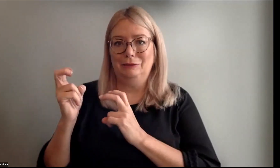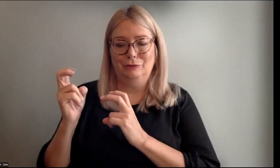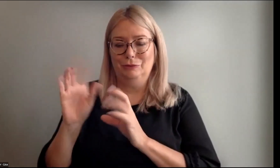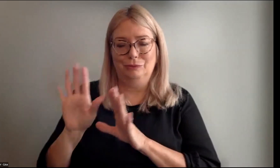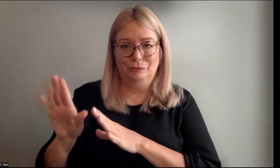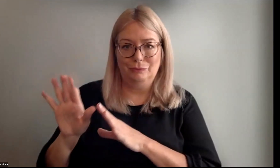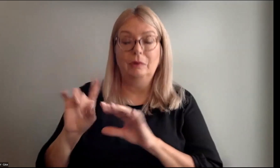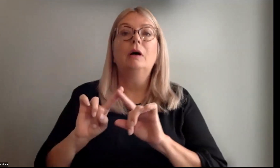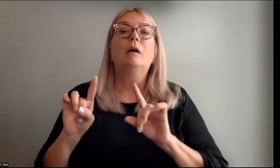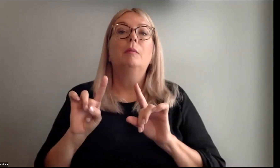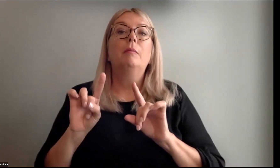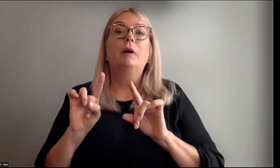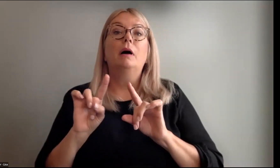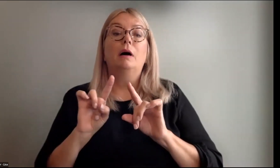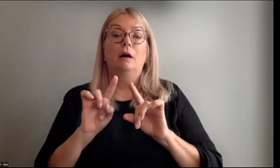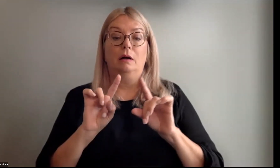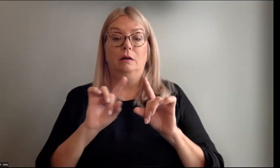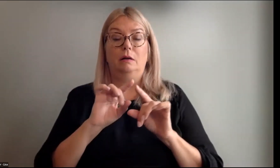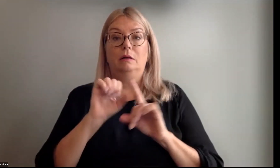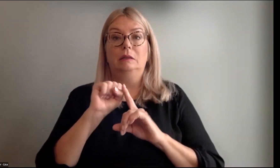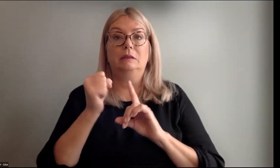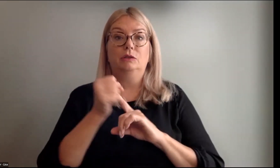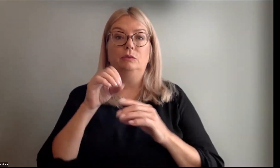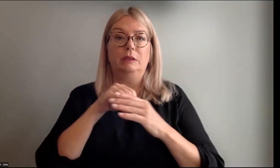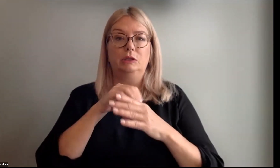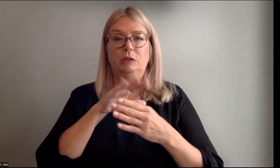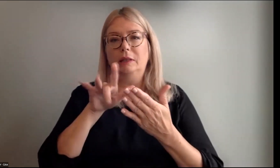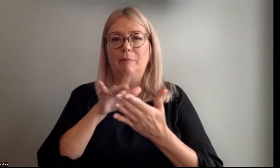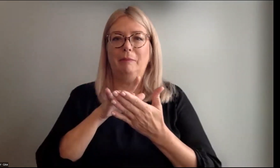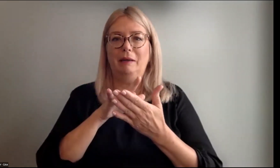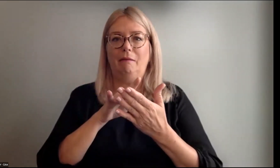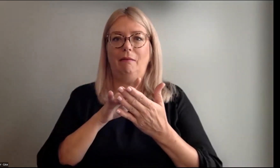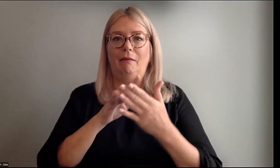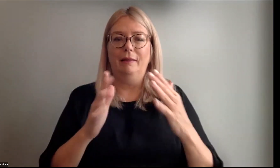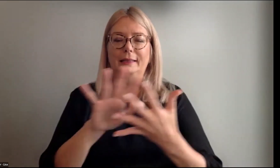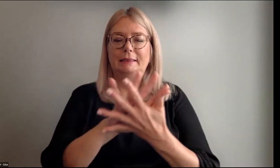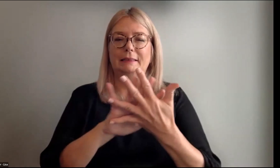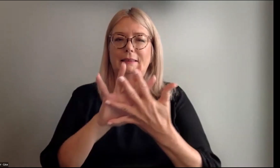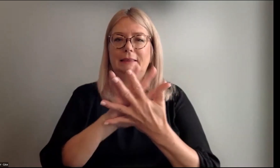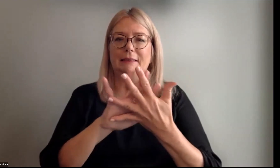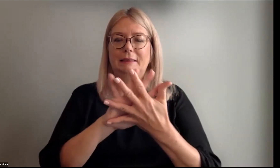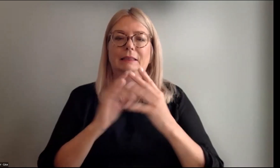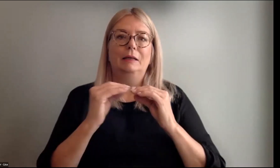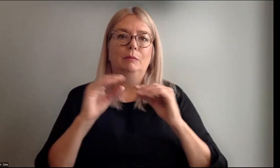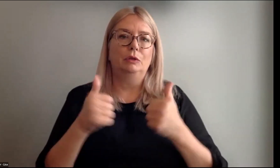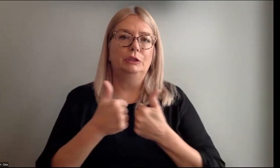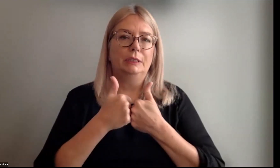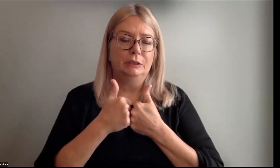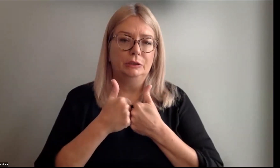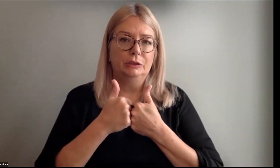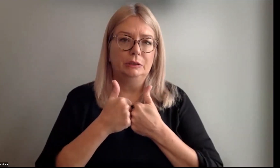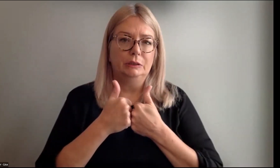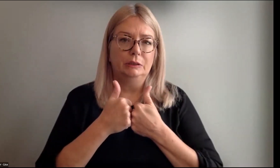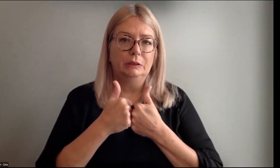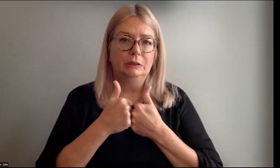But those cases in the middle are more challenging, maybe. And I would not, especially to